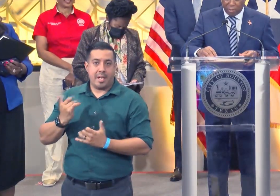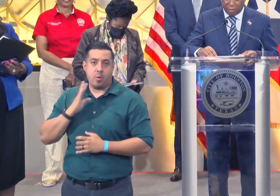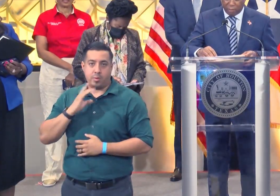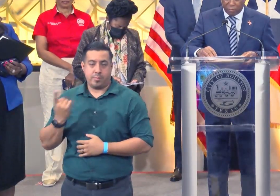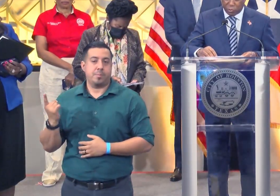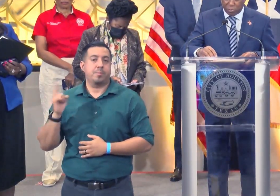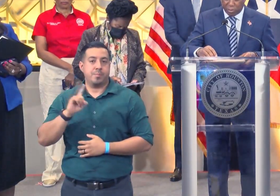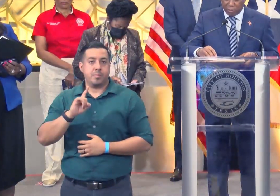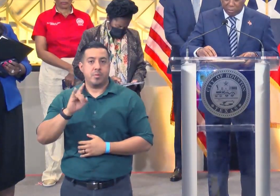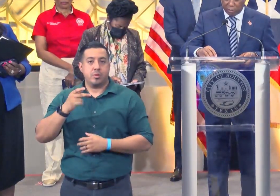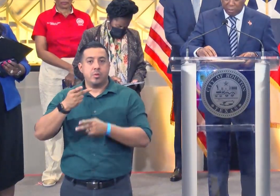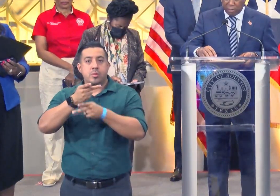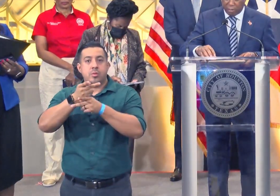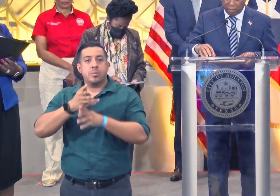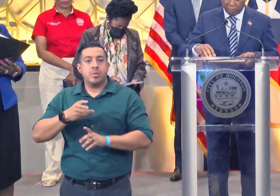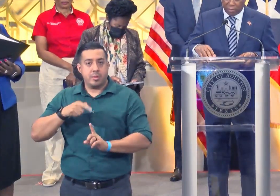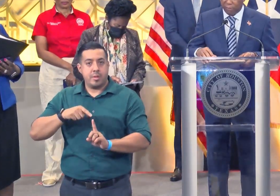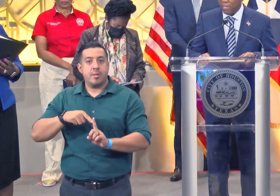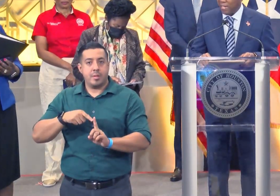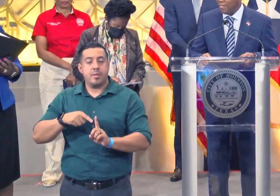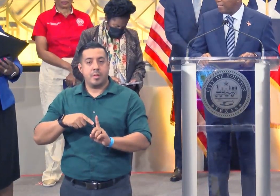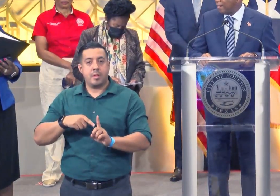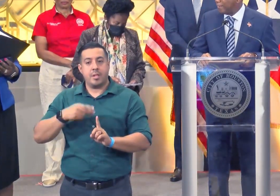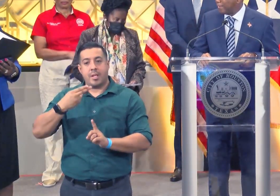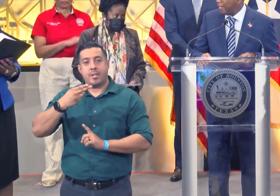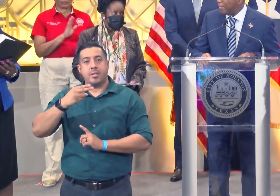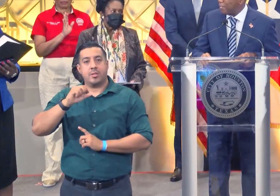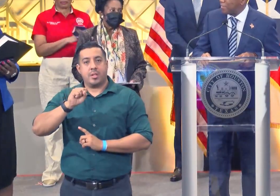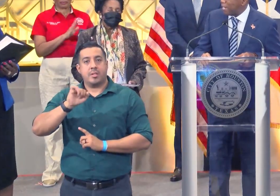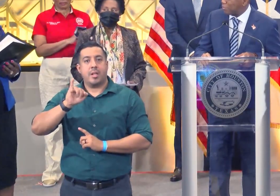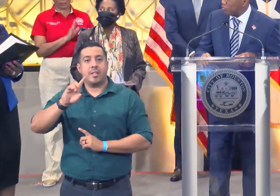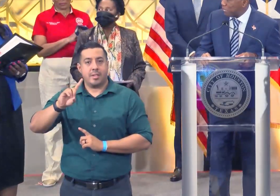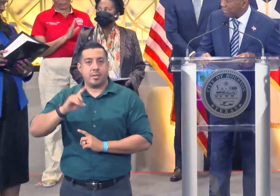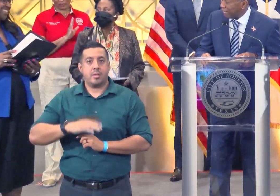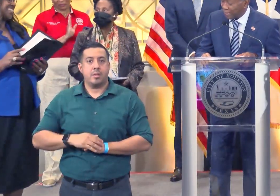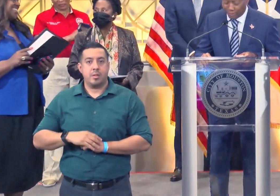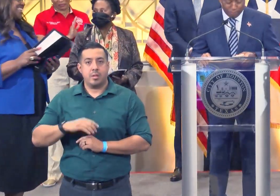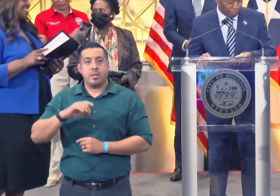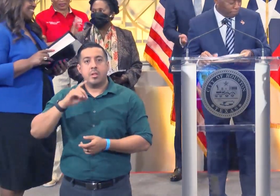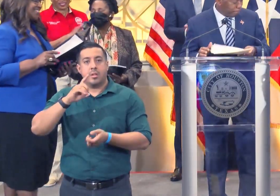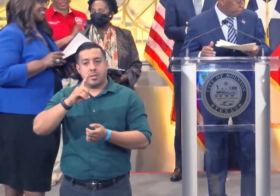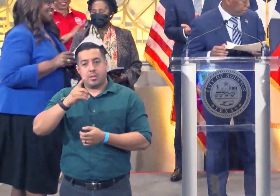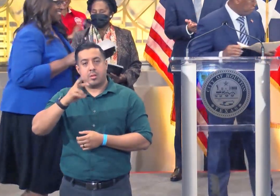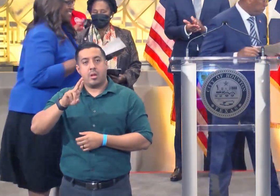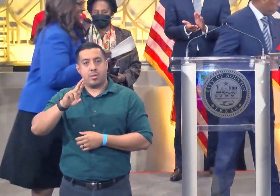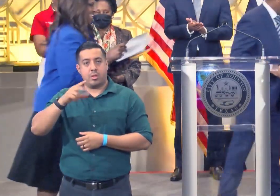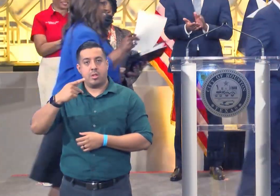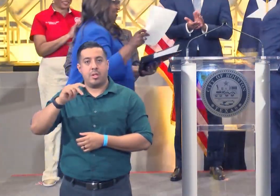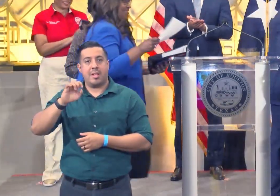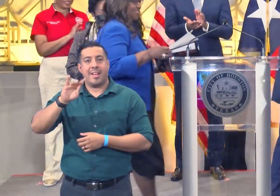now the superintendent of HISD, Dr. Granitha Latham.